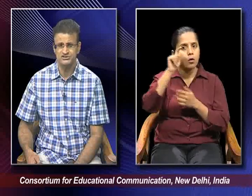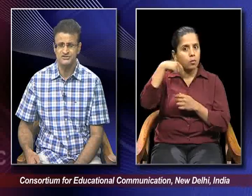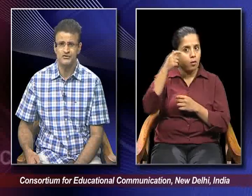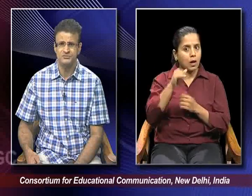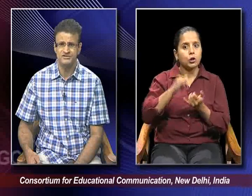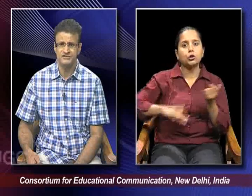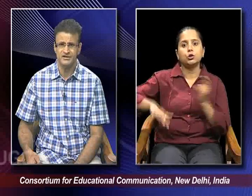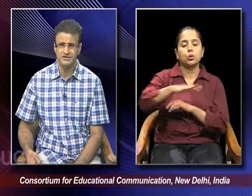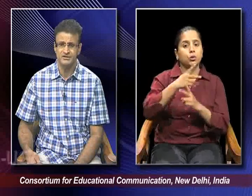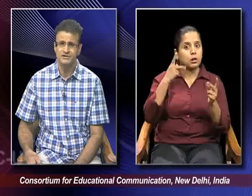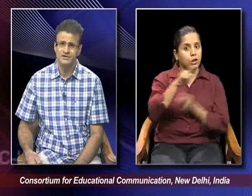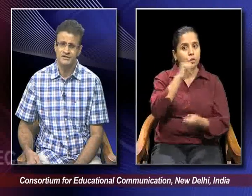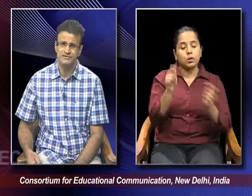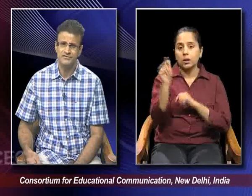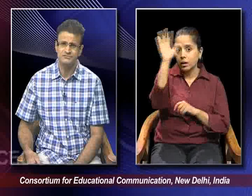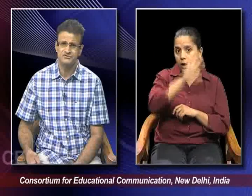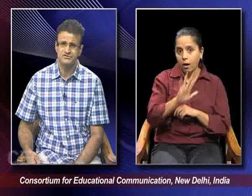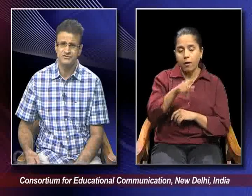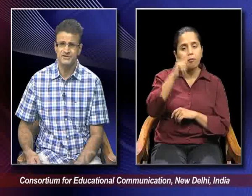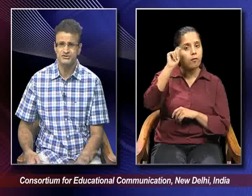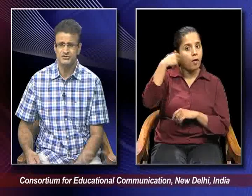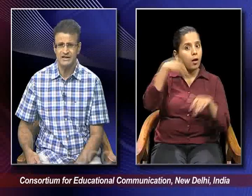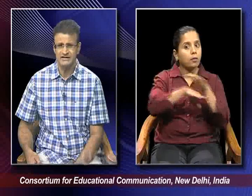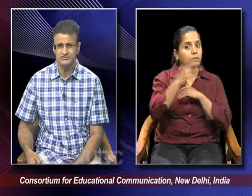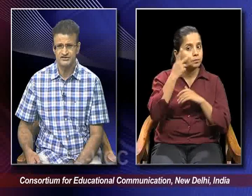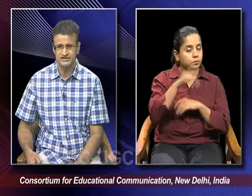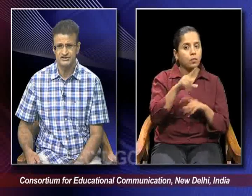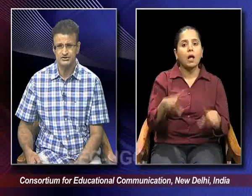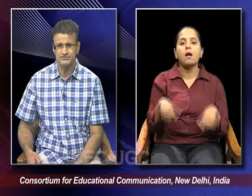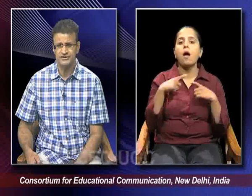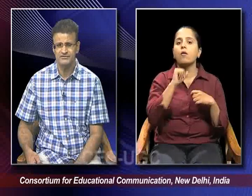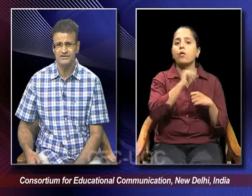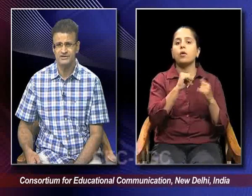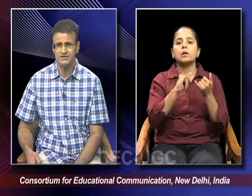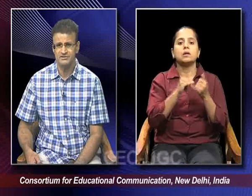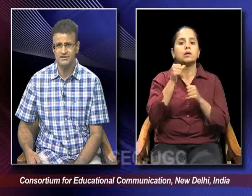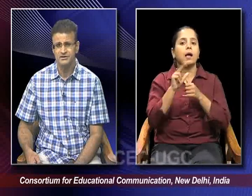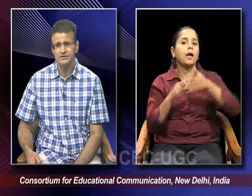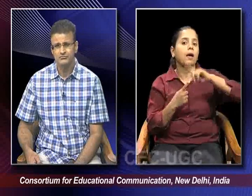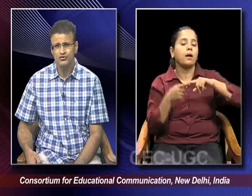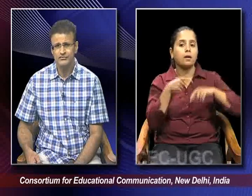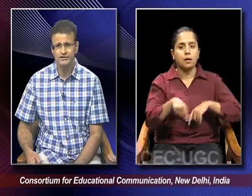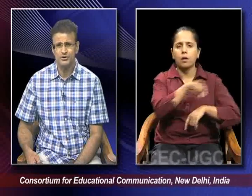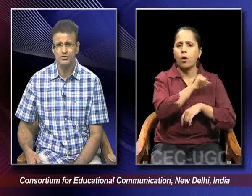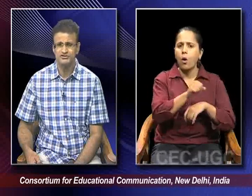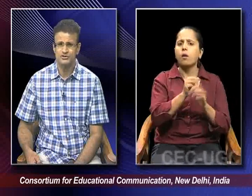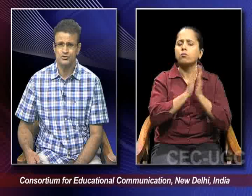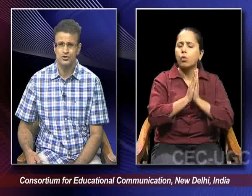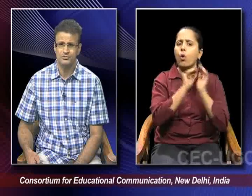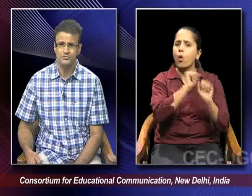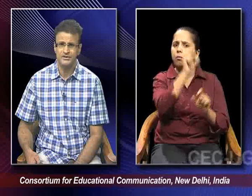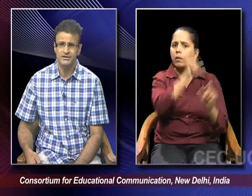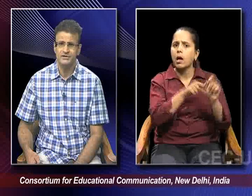religious reforms in India in the films which were based on the lives of the saints of the medieval Indian Bhakti movement, because they